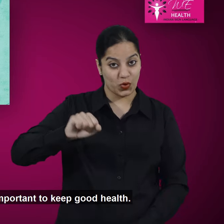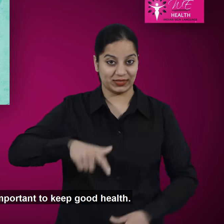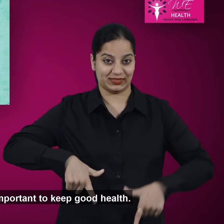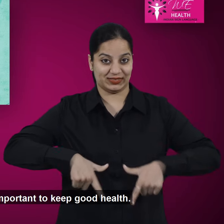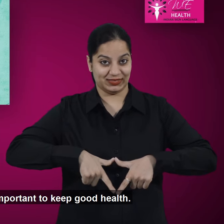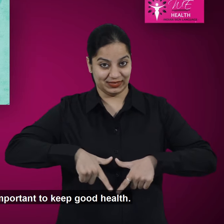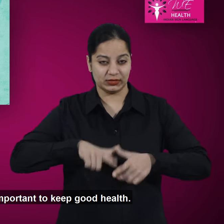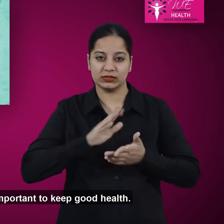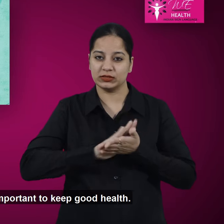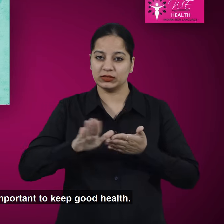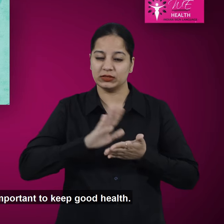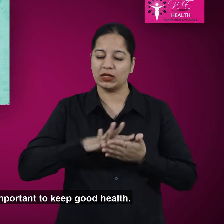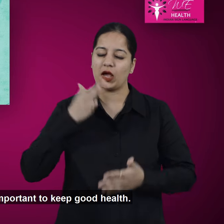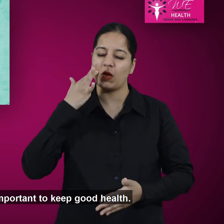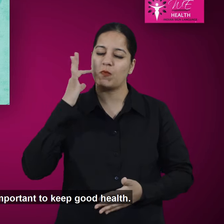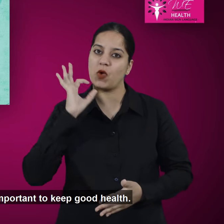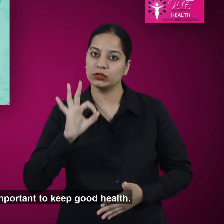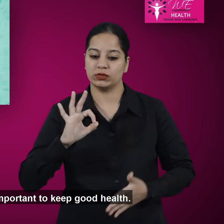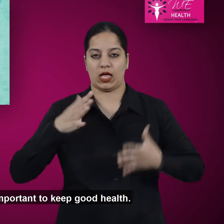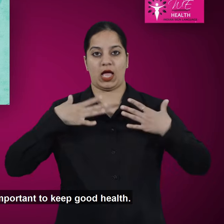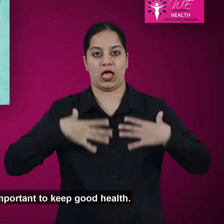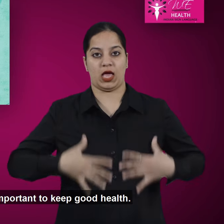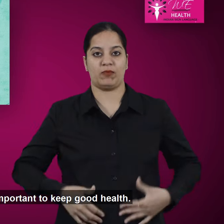Cleaning the vagina is important to keep good health.